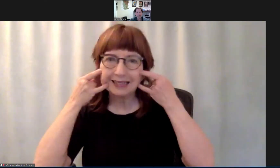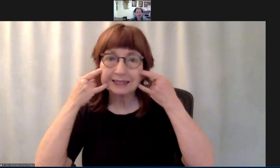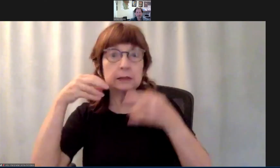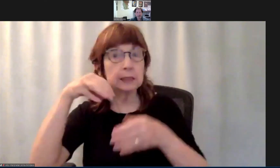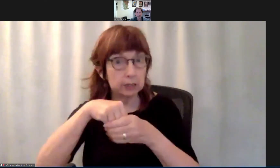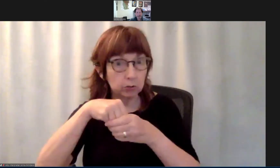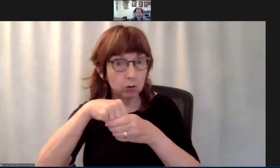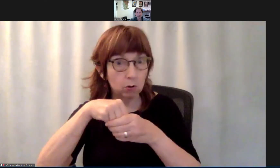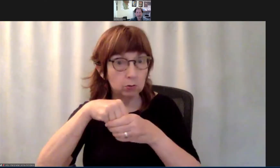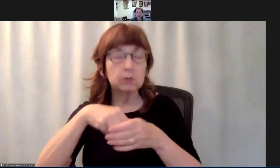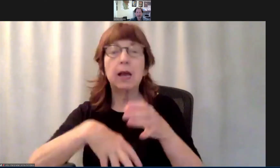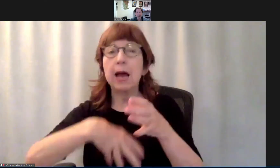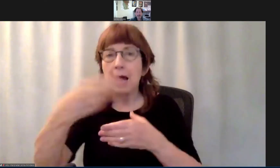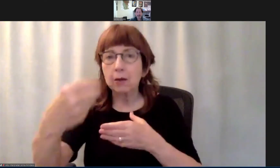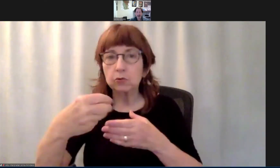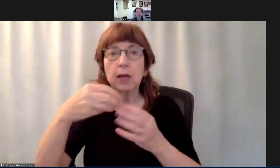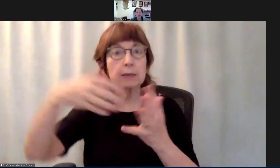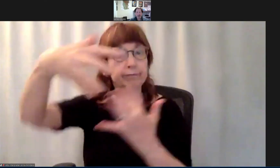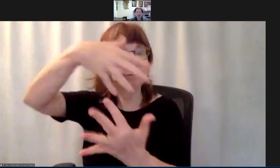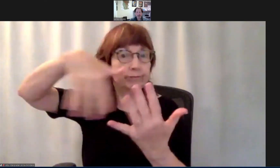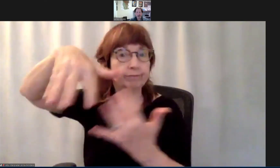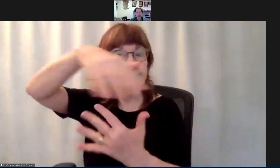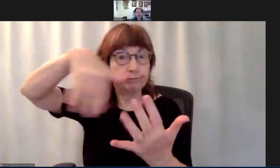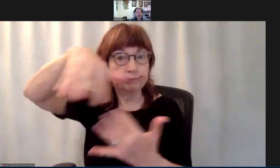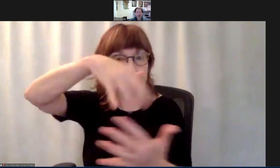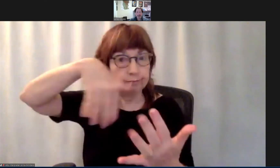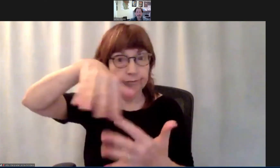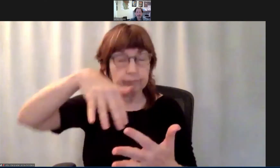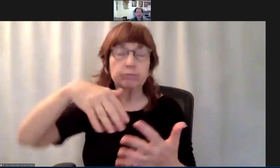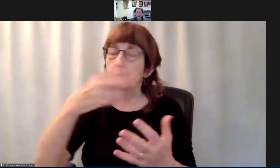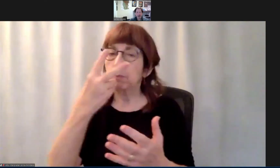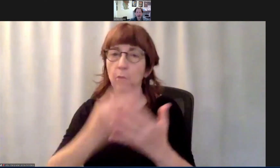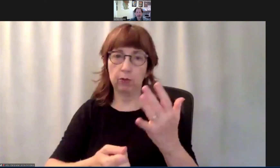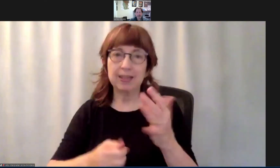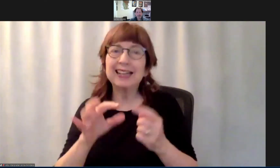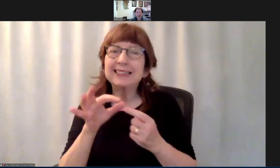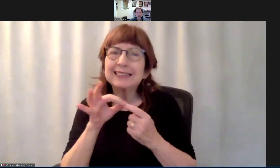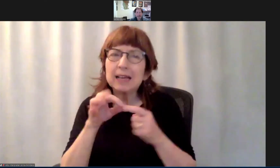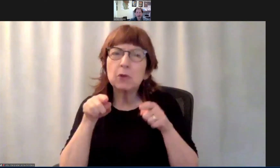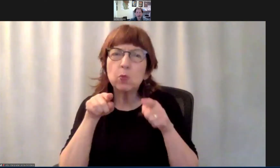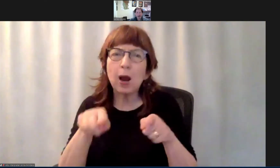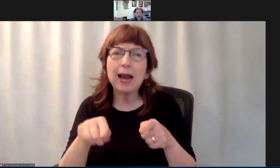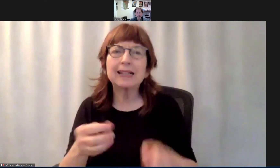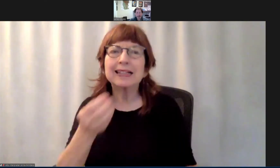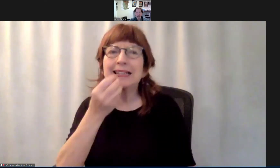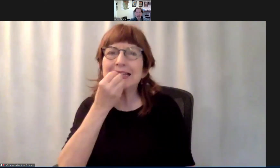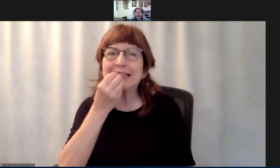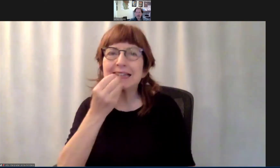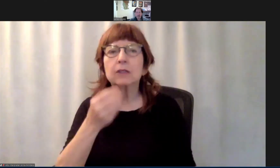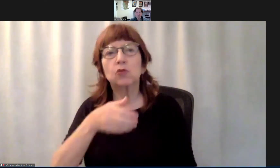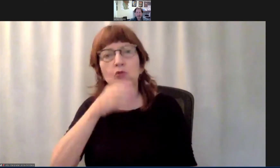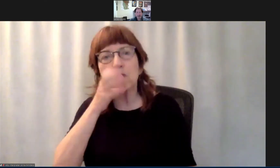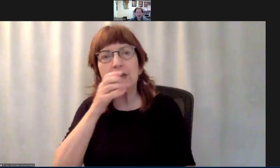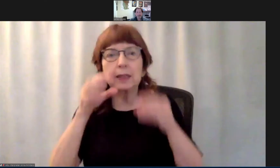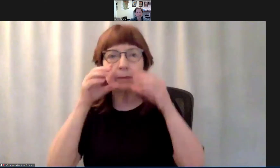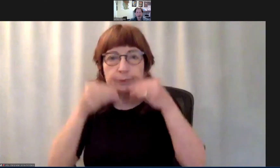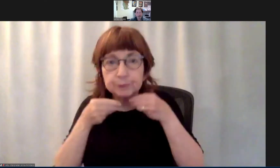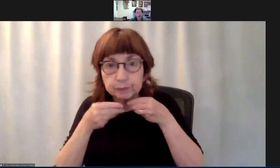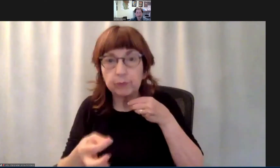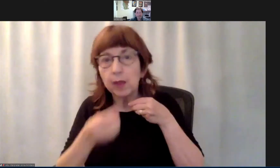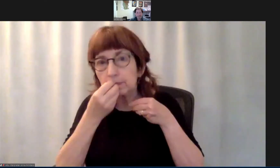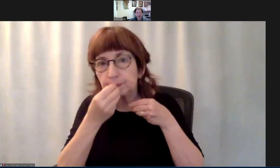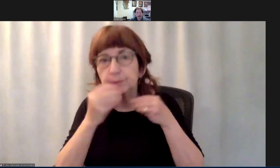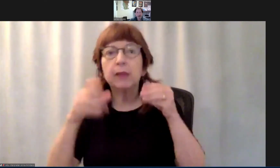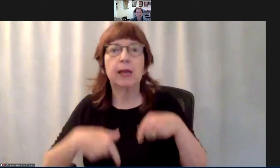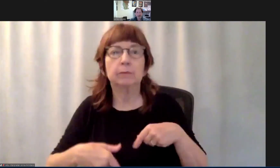indoors in public places and outdoors in crowds, except while you're actively eating or drinking, and then mask up right